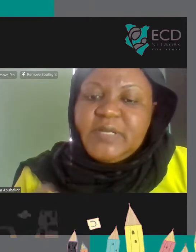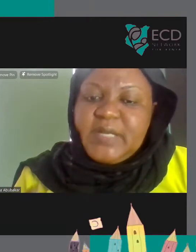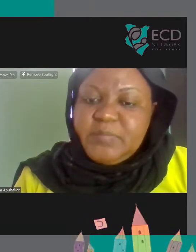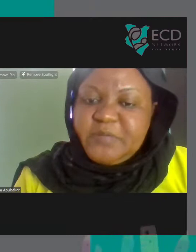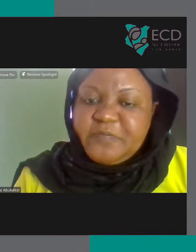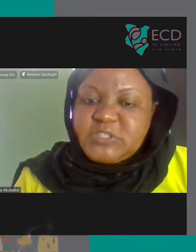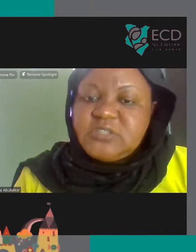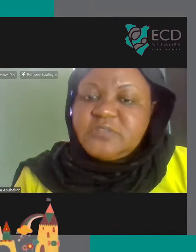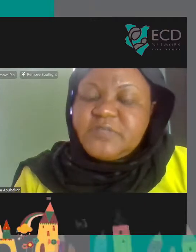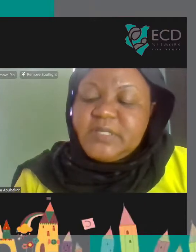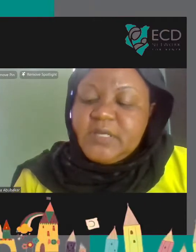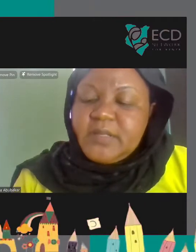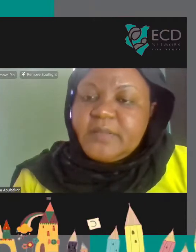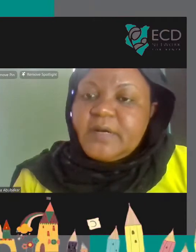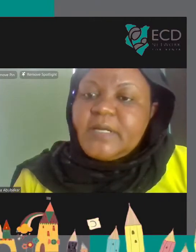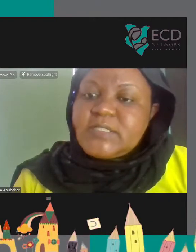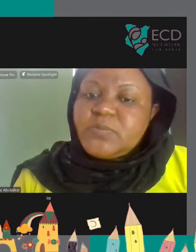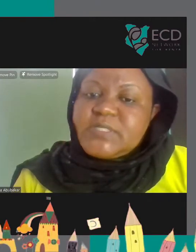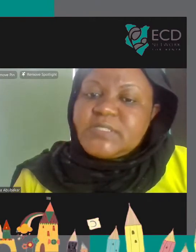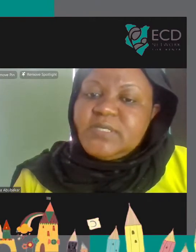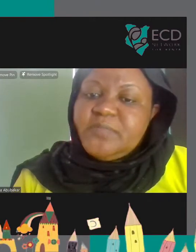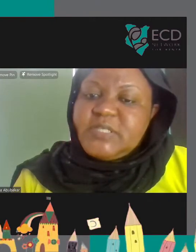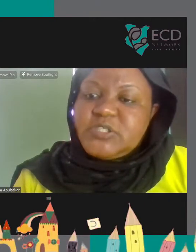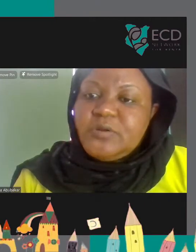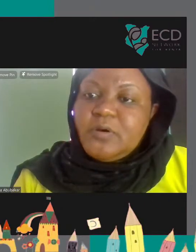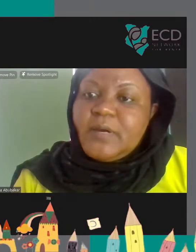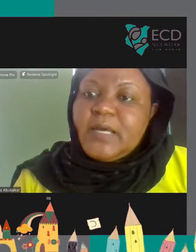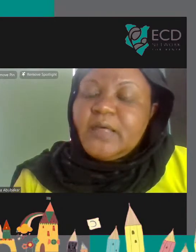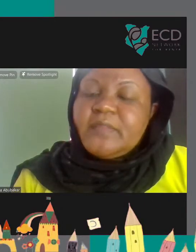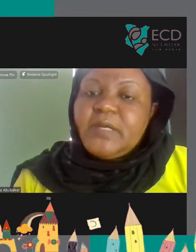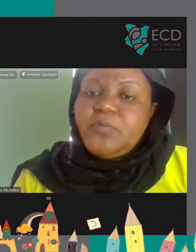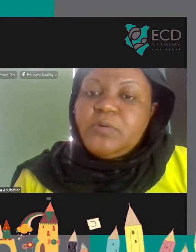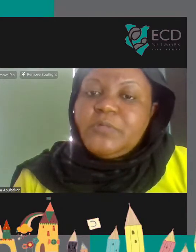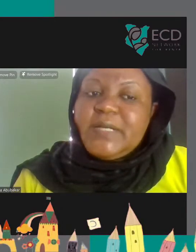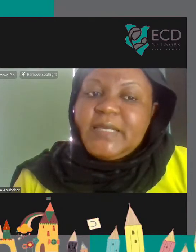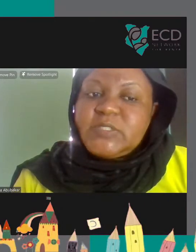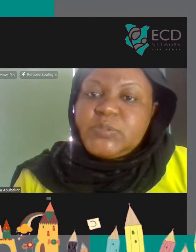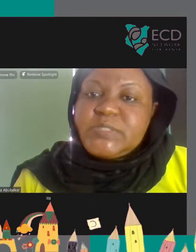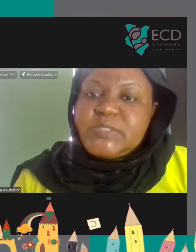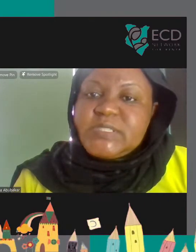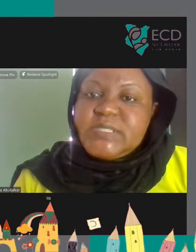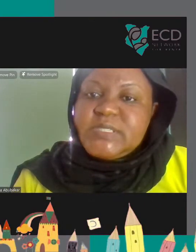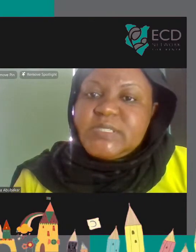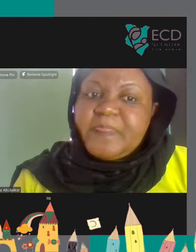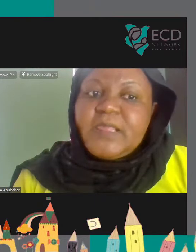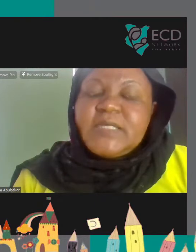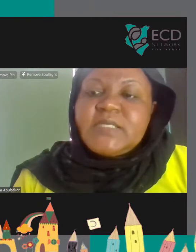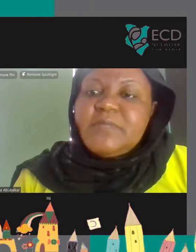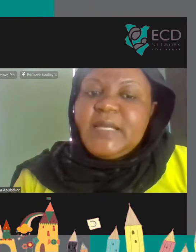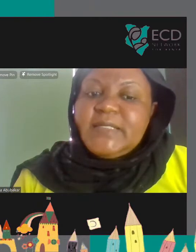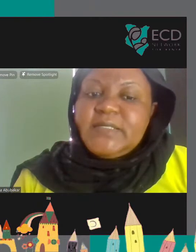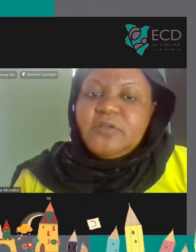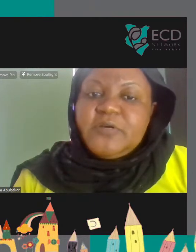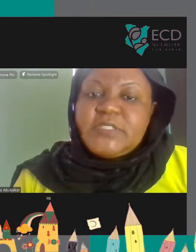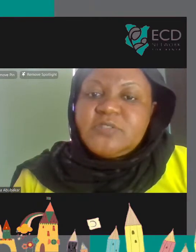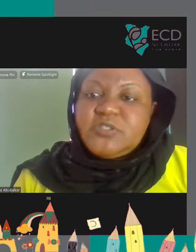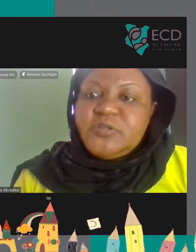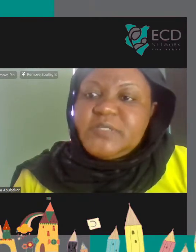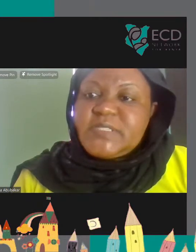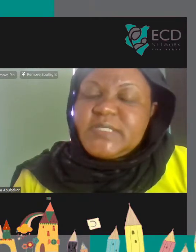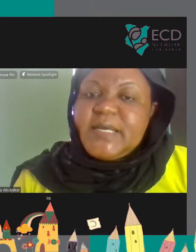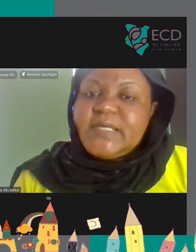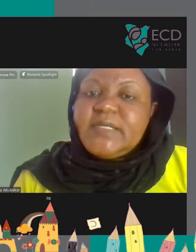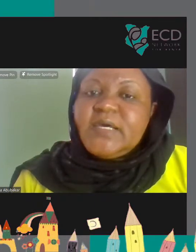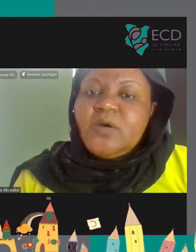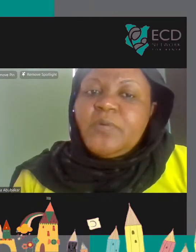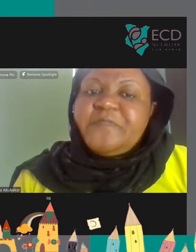or naming for children. The rates were still much lower than we would like to see. Similarly, although it's not on